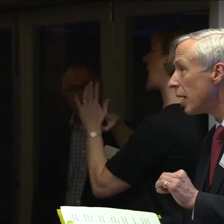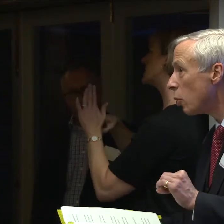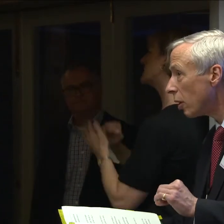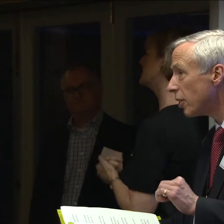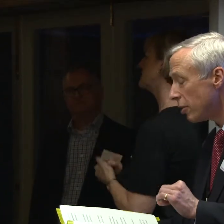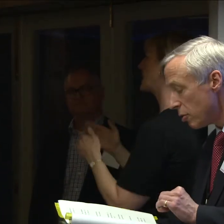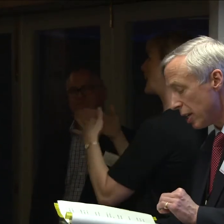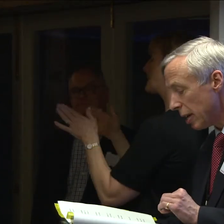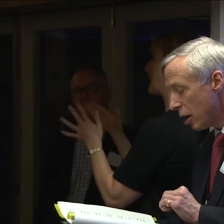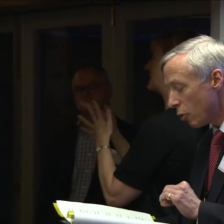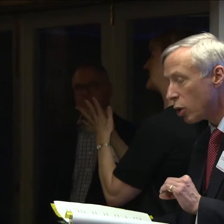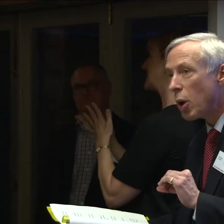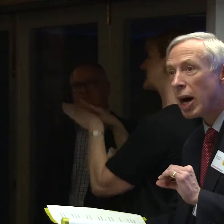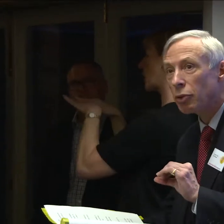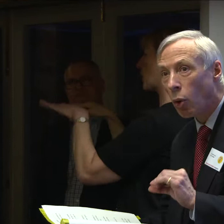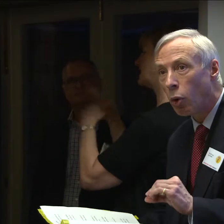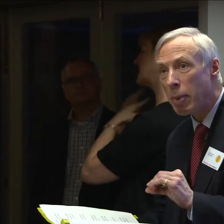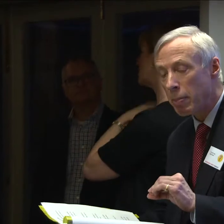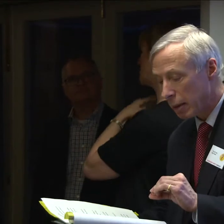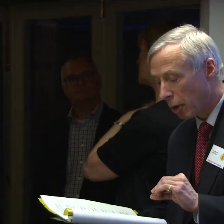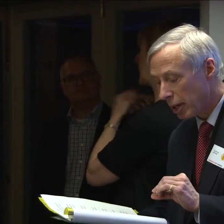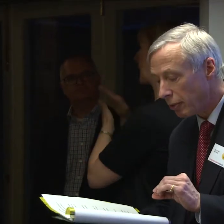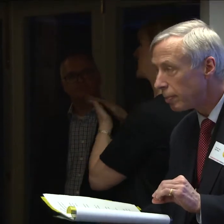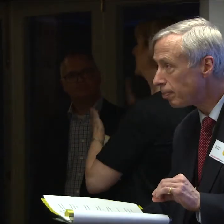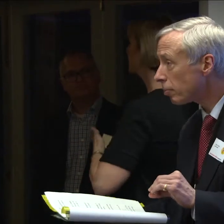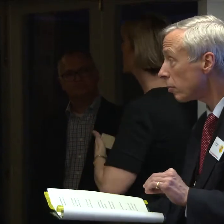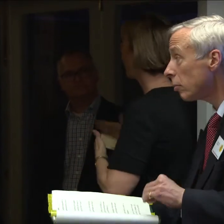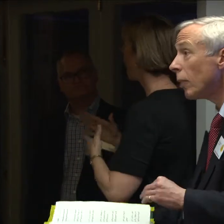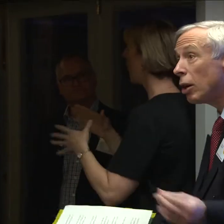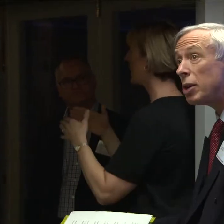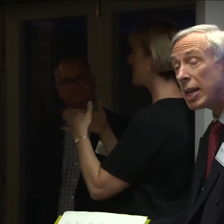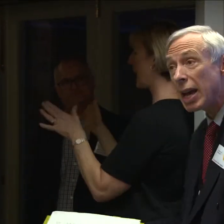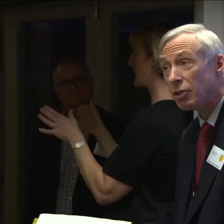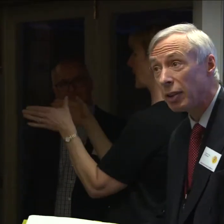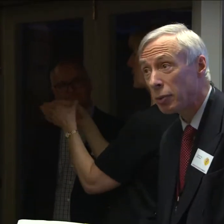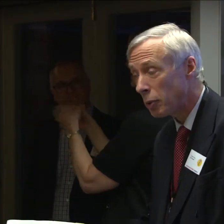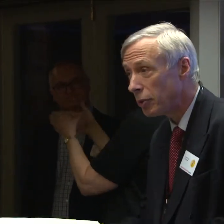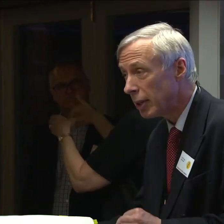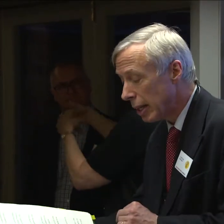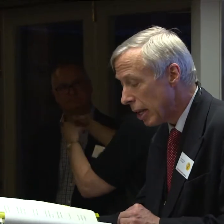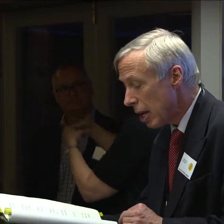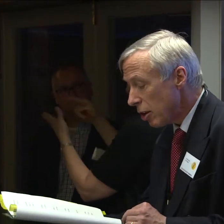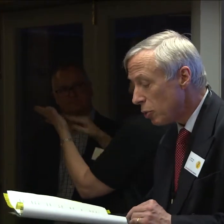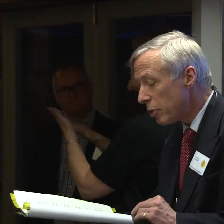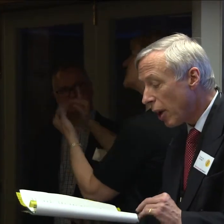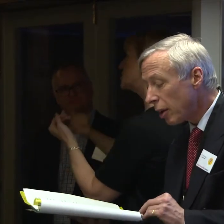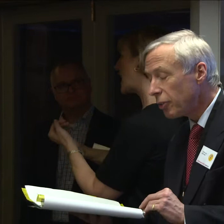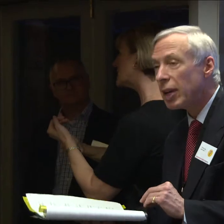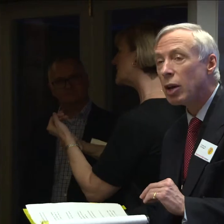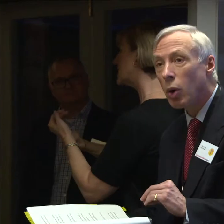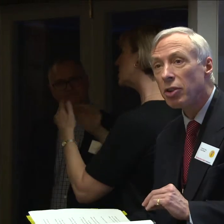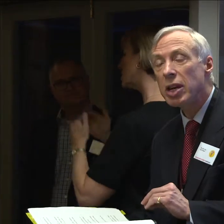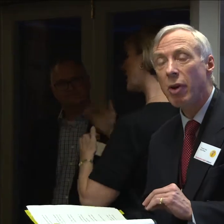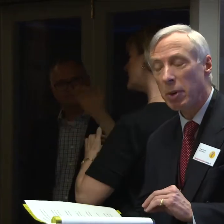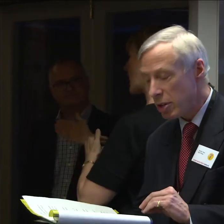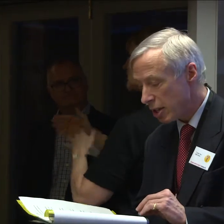sector equality duty requires all public bodies, including the NHS, of course, to advance